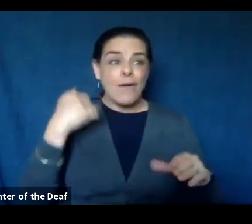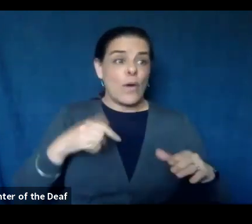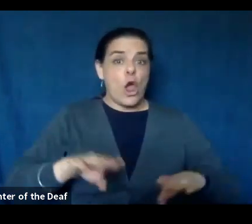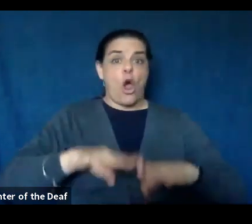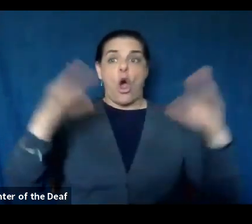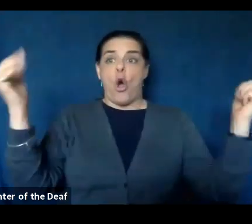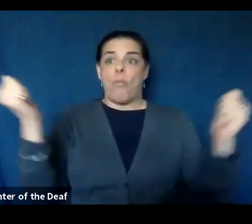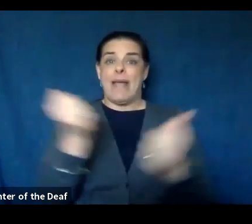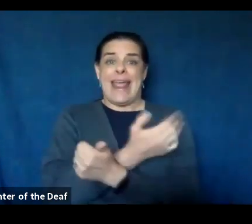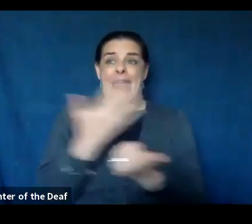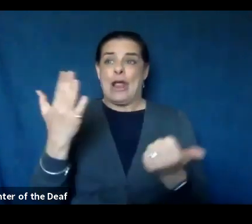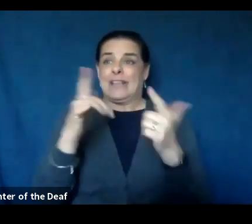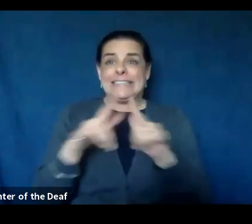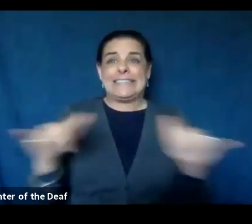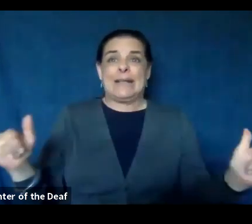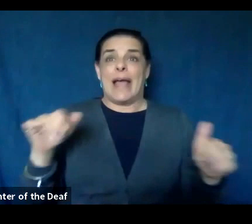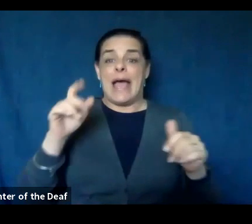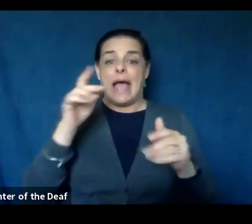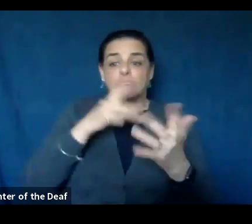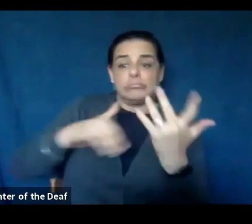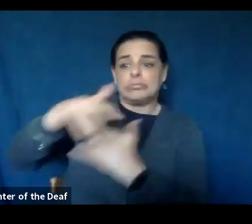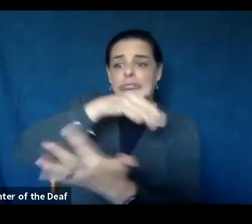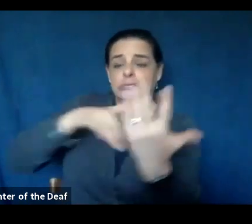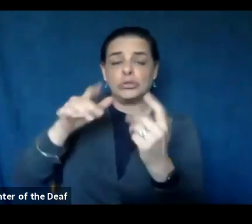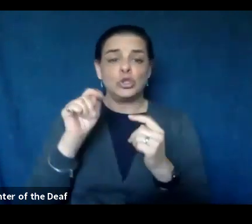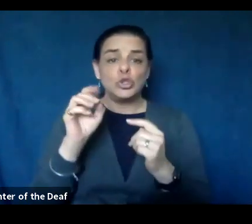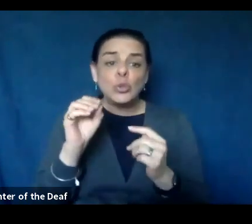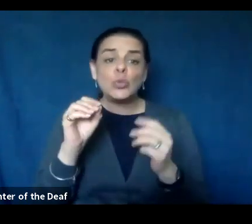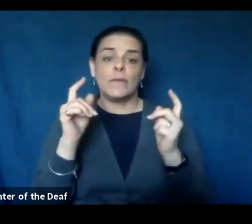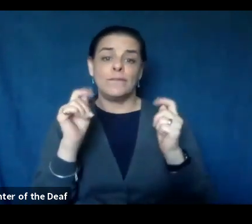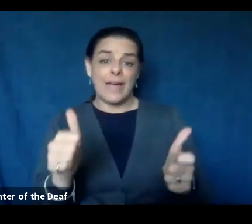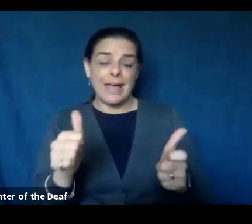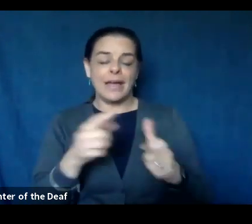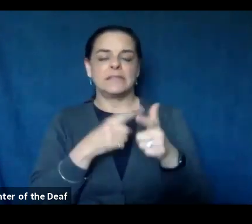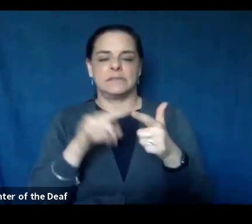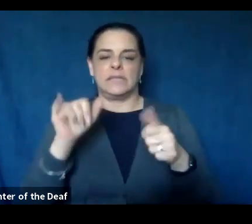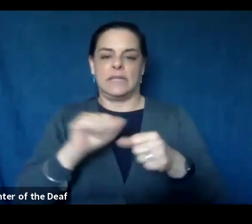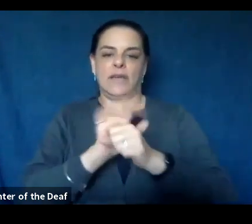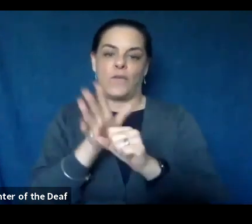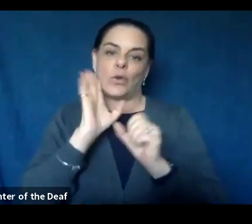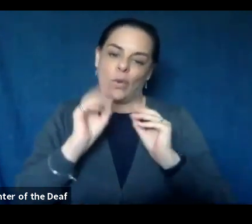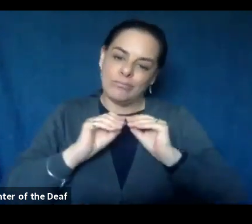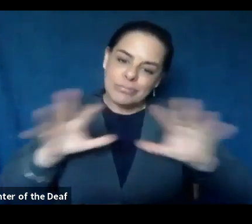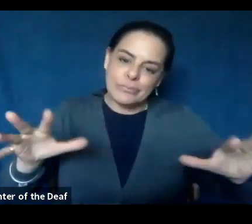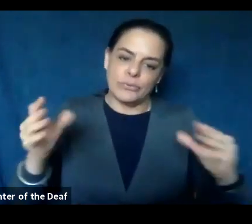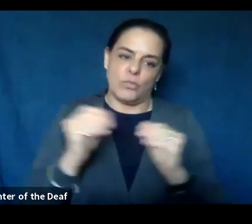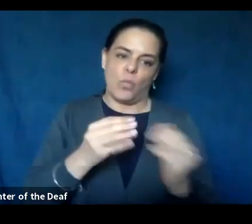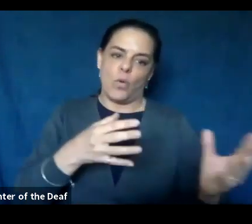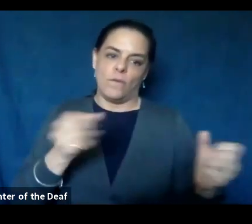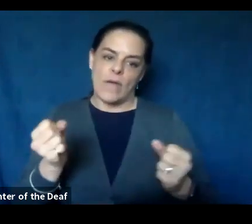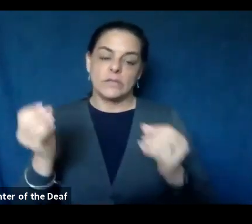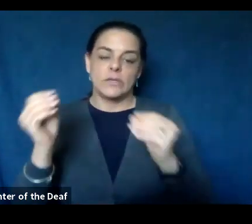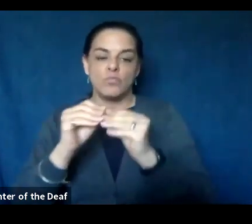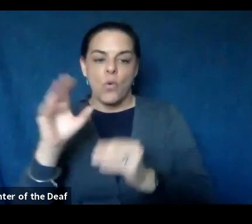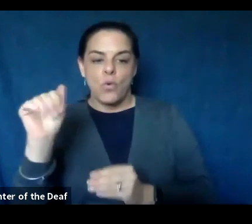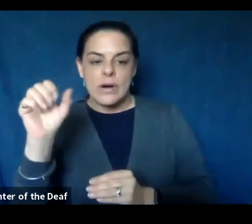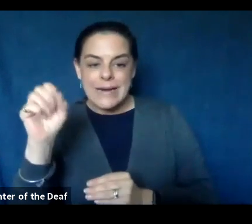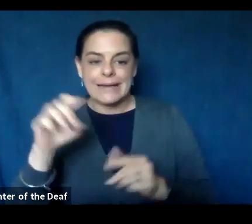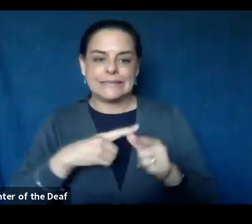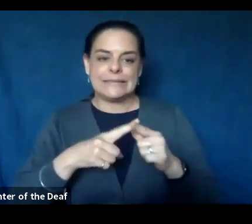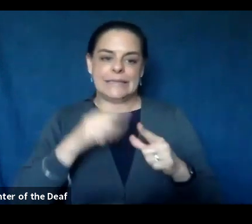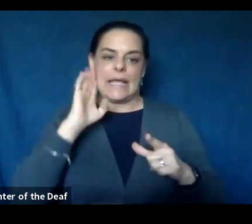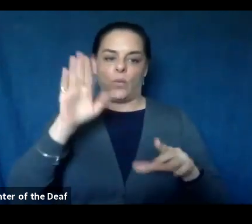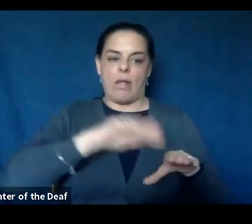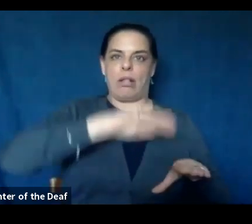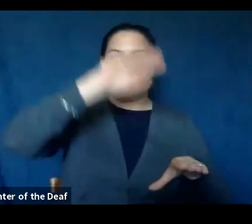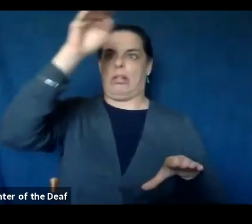starts interacting too quickly, we're going to be spreading the virus more quickly, and we're going to get more cases, and we're going to spike up. And that's